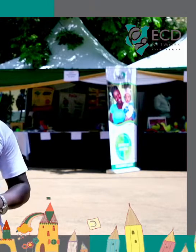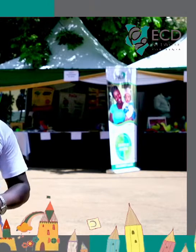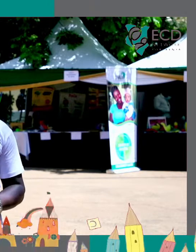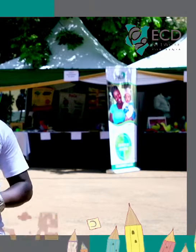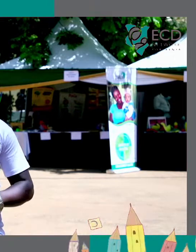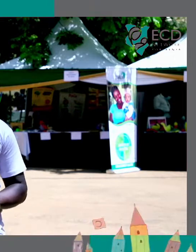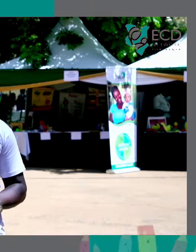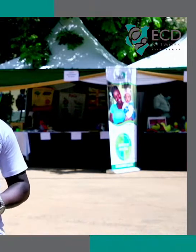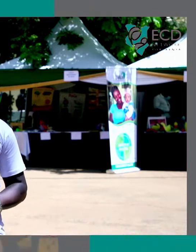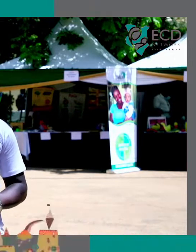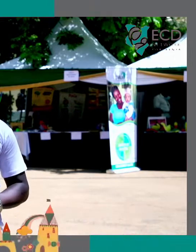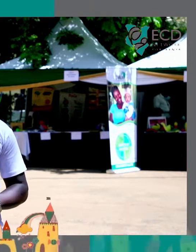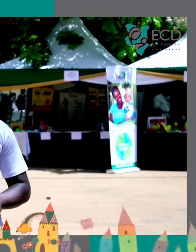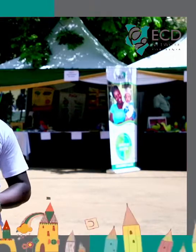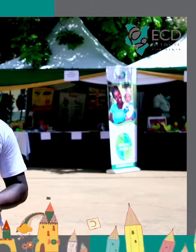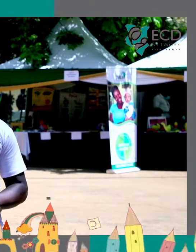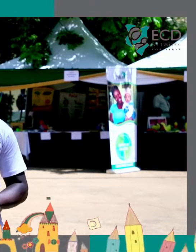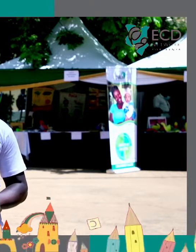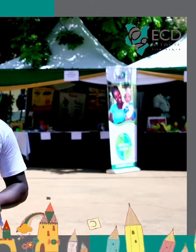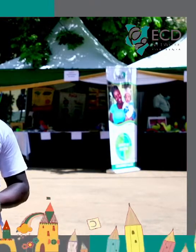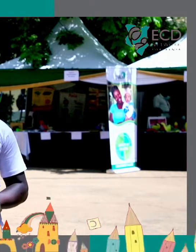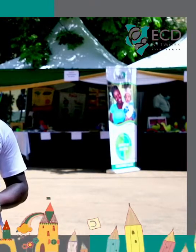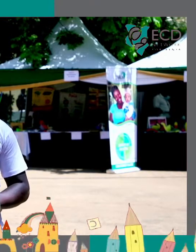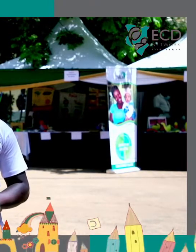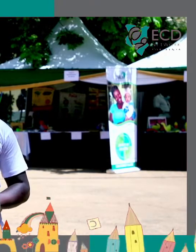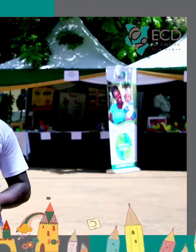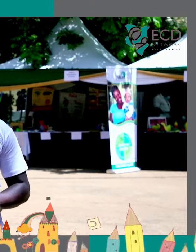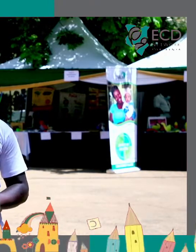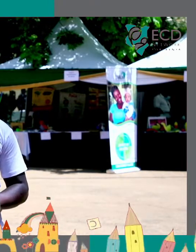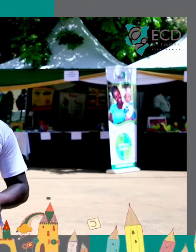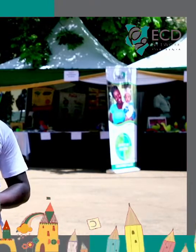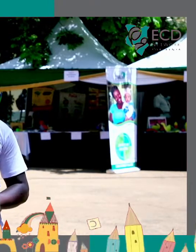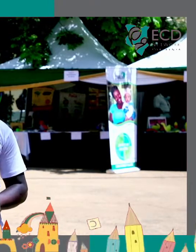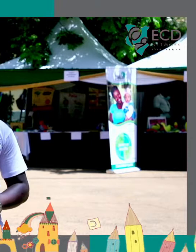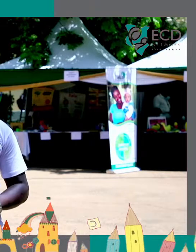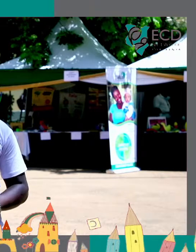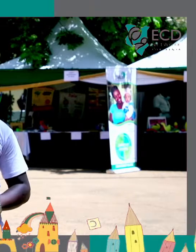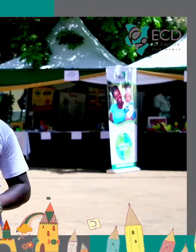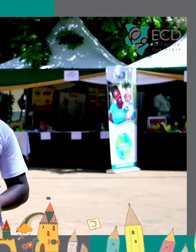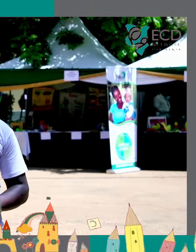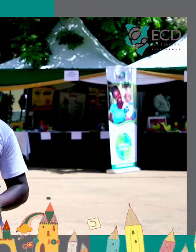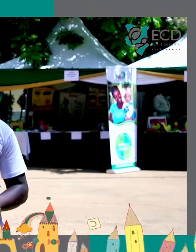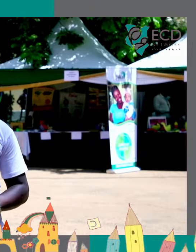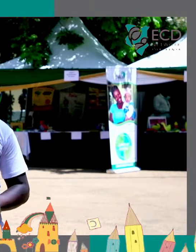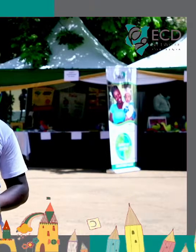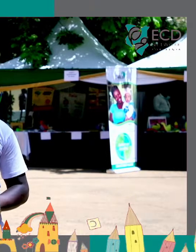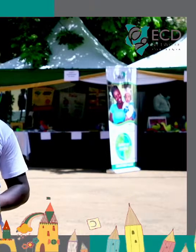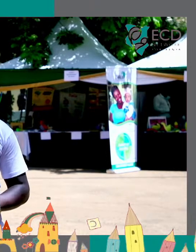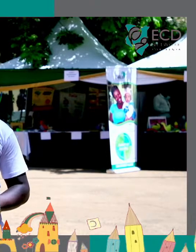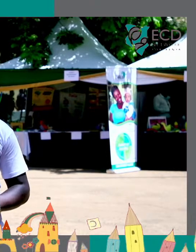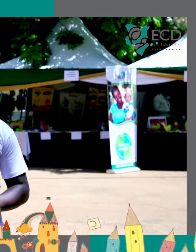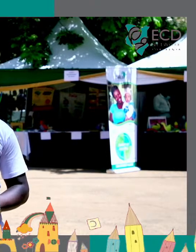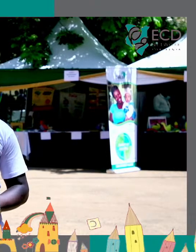4th ECD conference happening here in Siaya County.